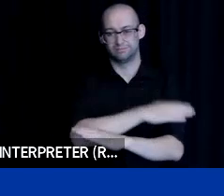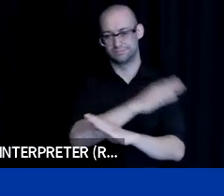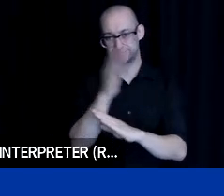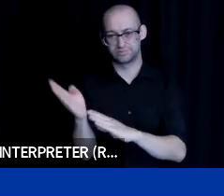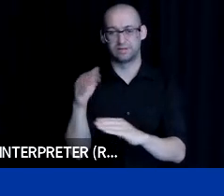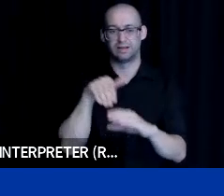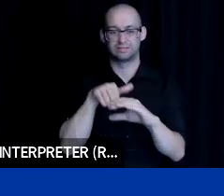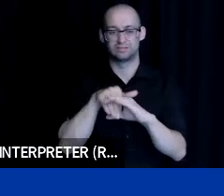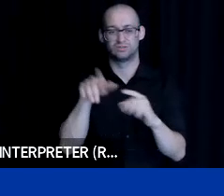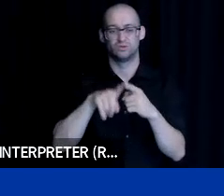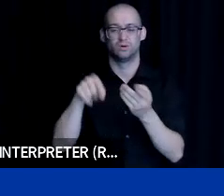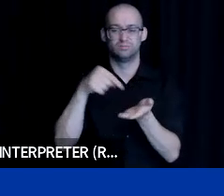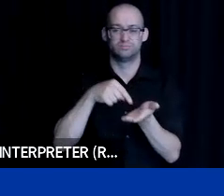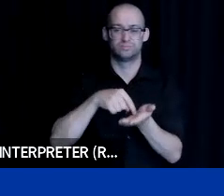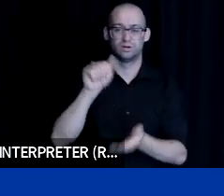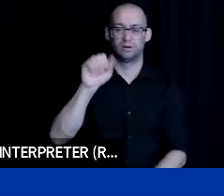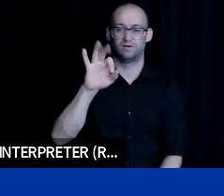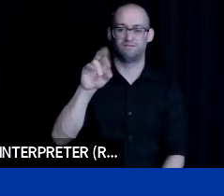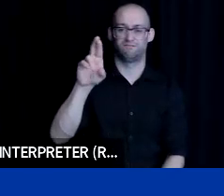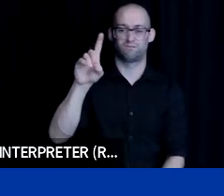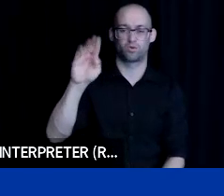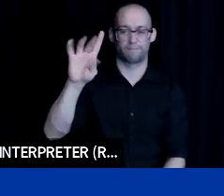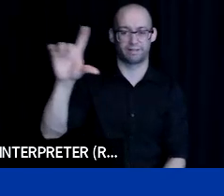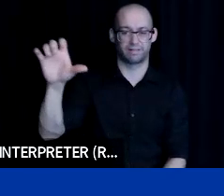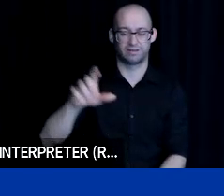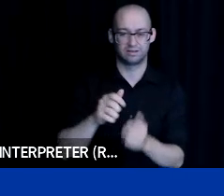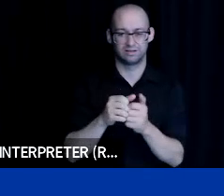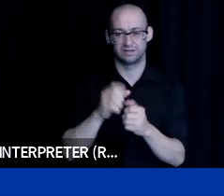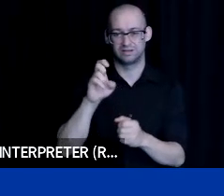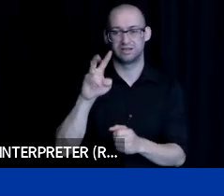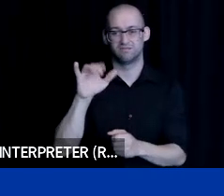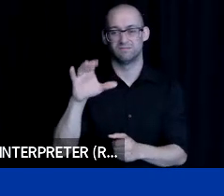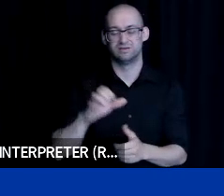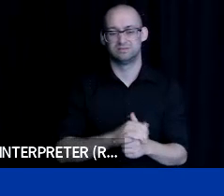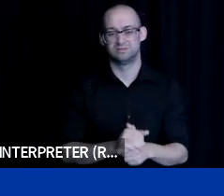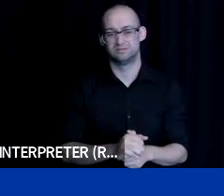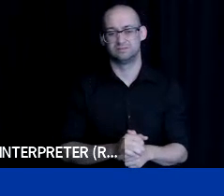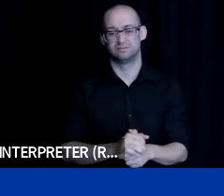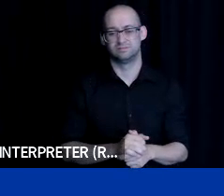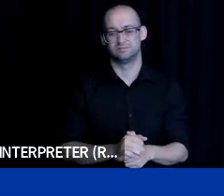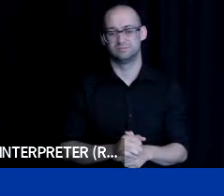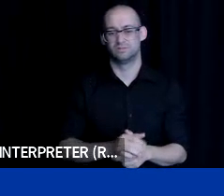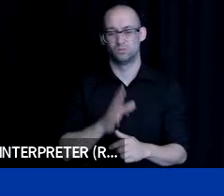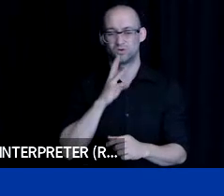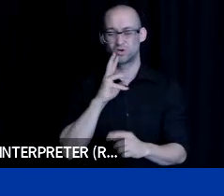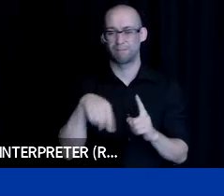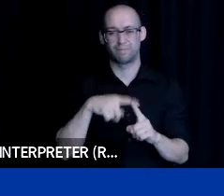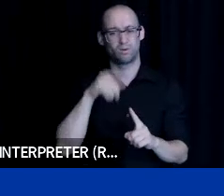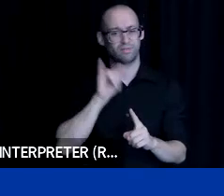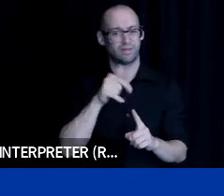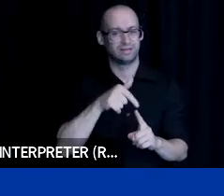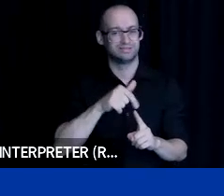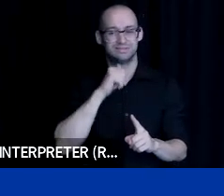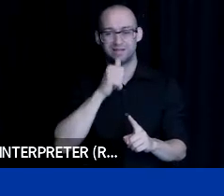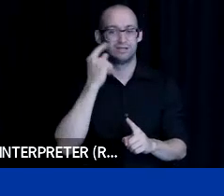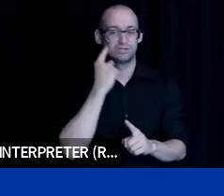to affordable devices. And when we say sufficient for education needs, sometimes that's not just the least